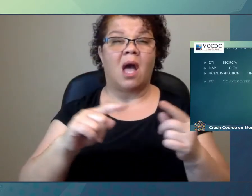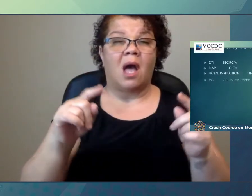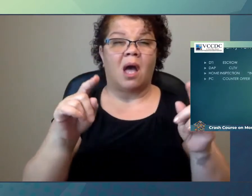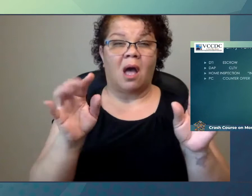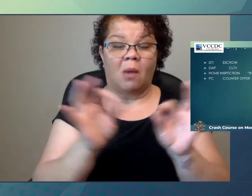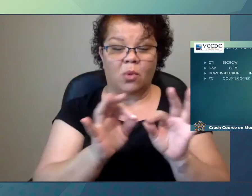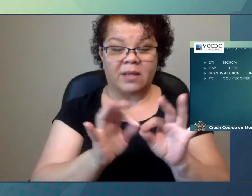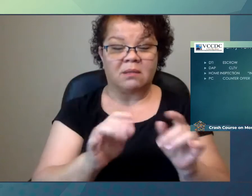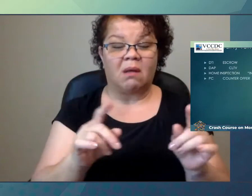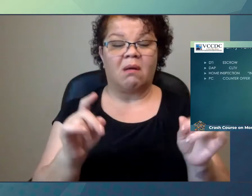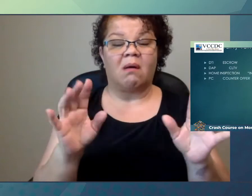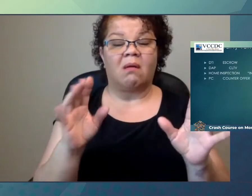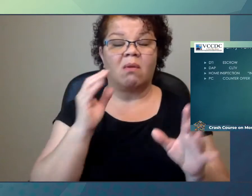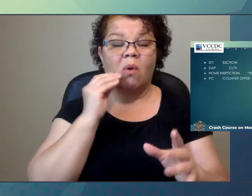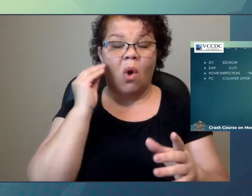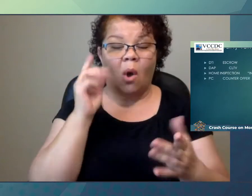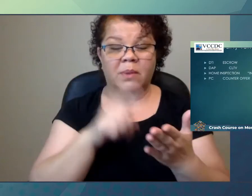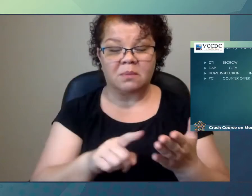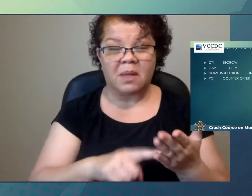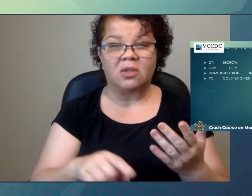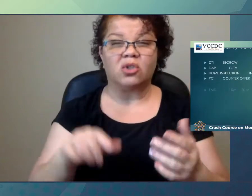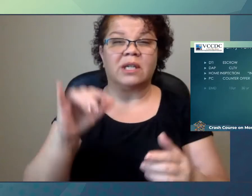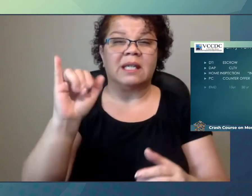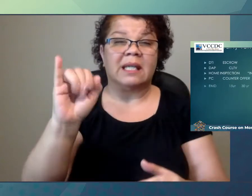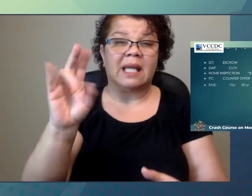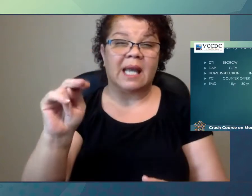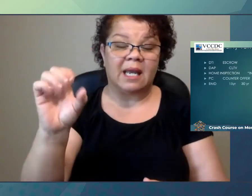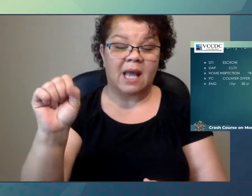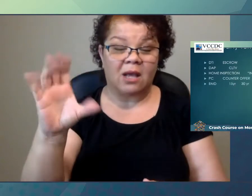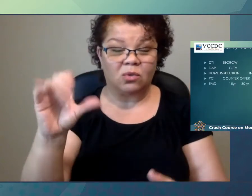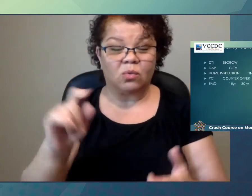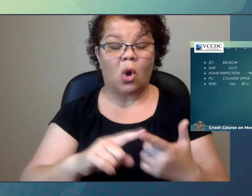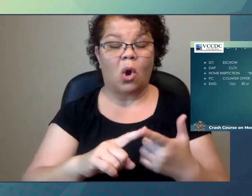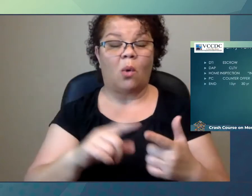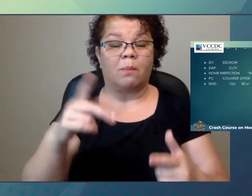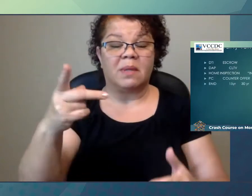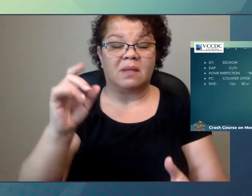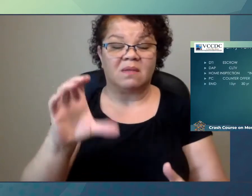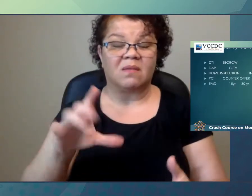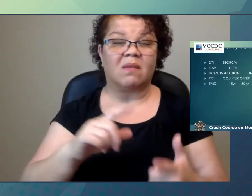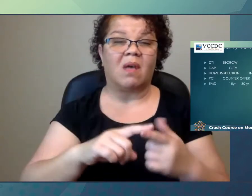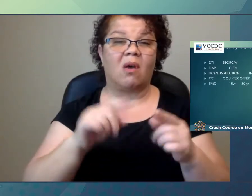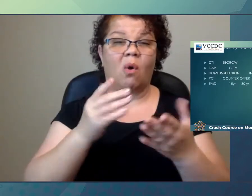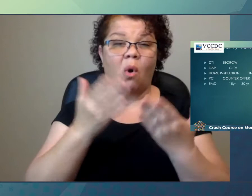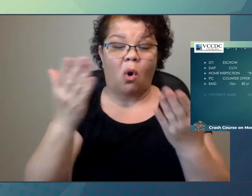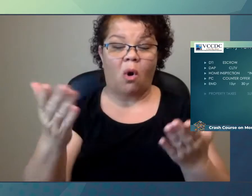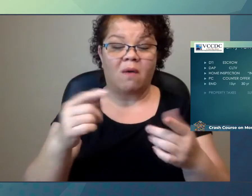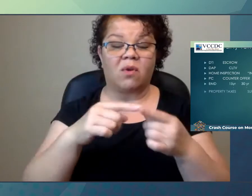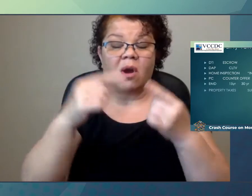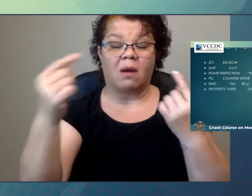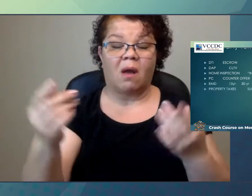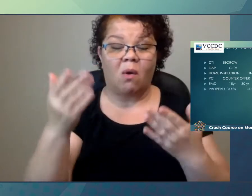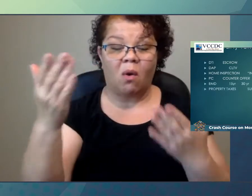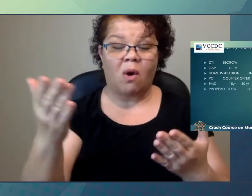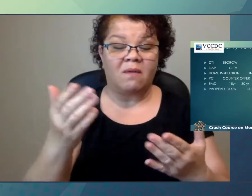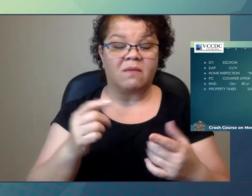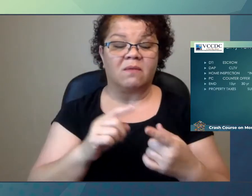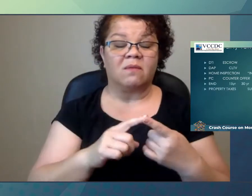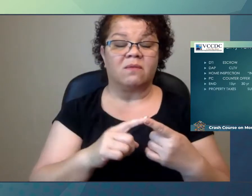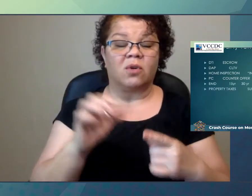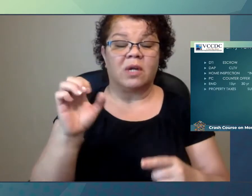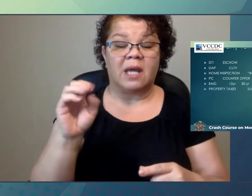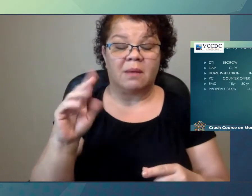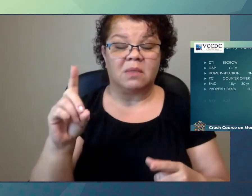inspection, in escrow, PC, counteroffer, offer, EMD, 15-year, 30-year, flood